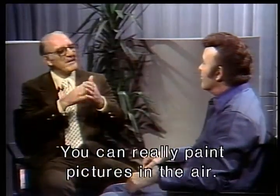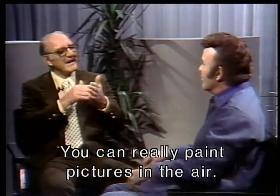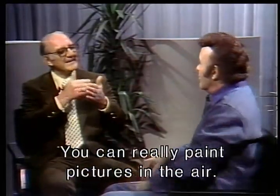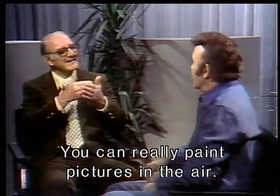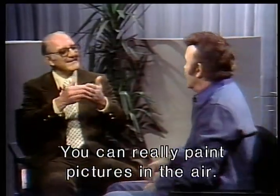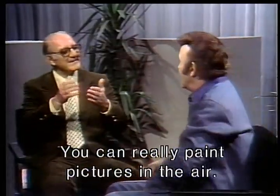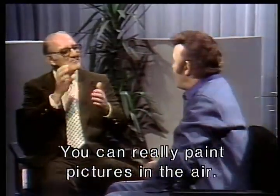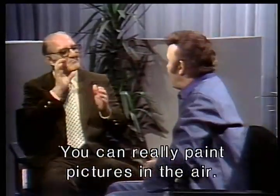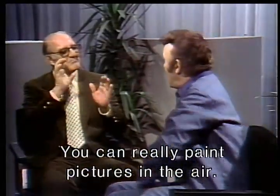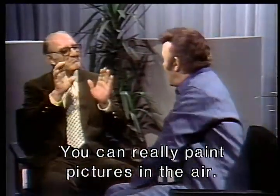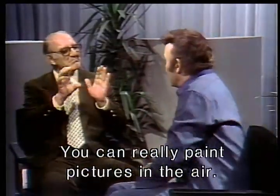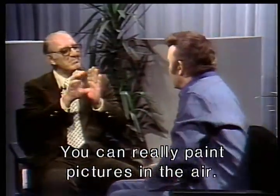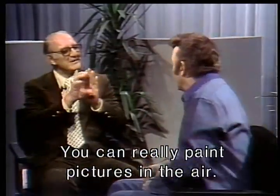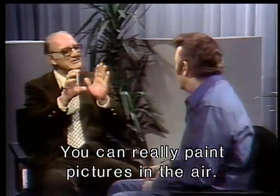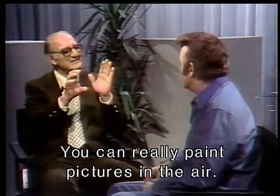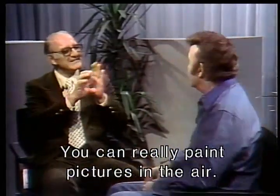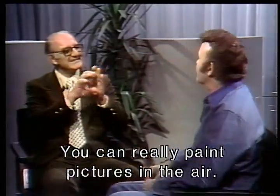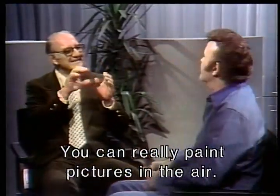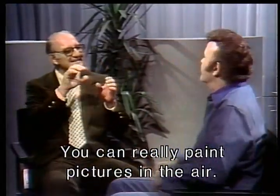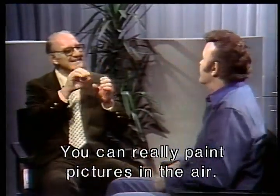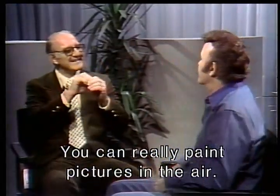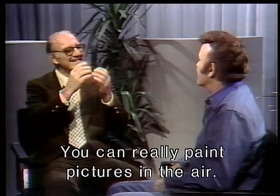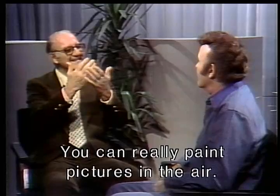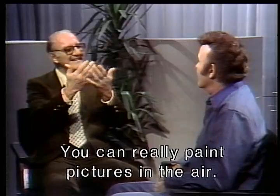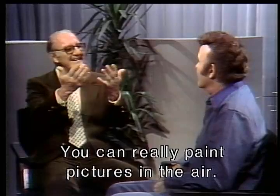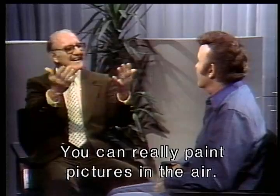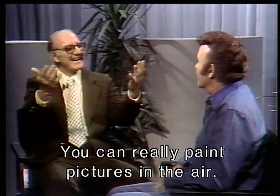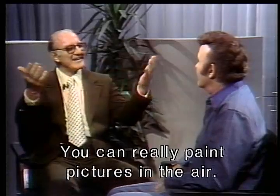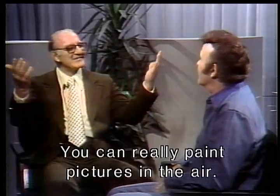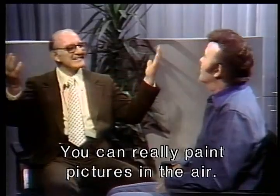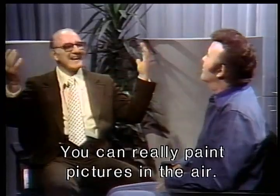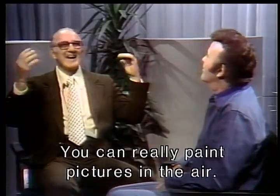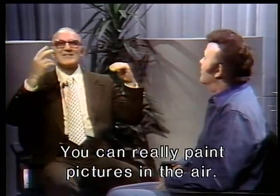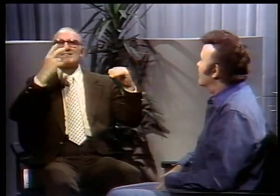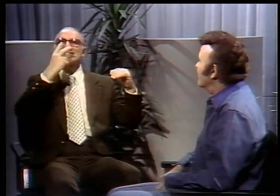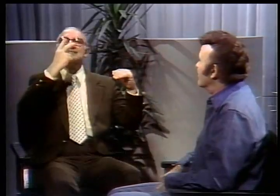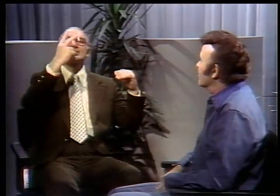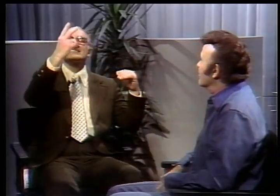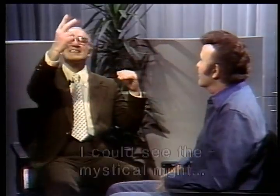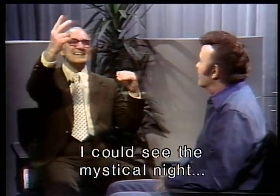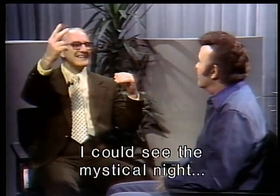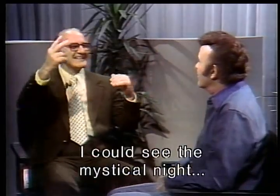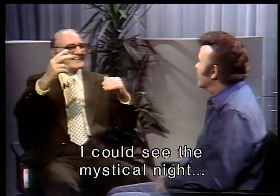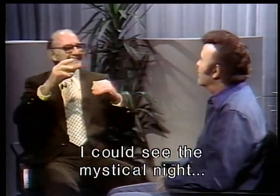paint pictures in the air. I could see the